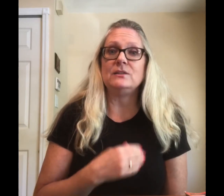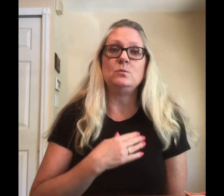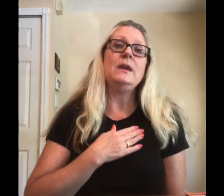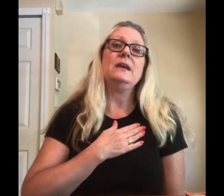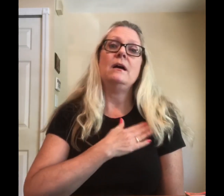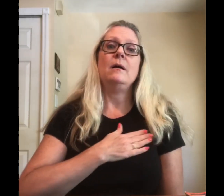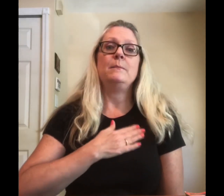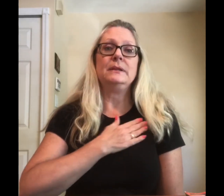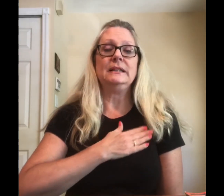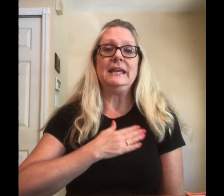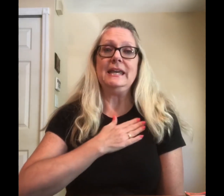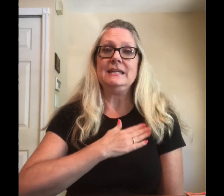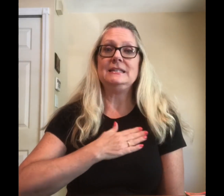week. Please.